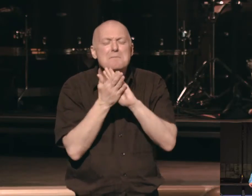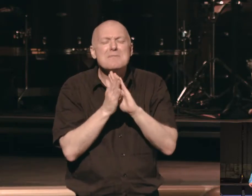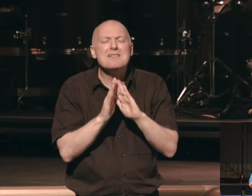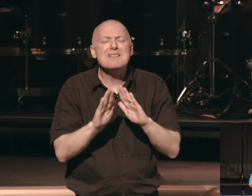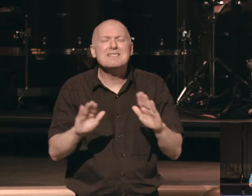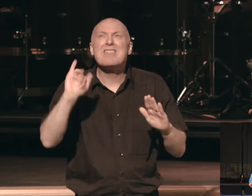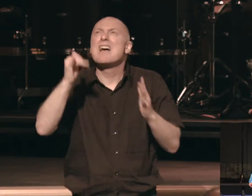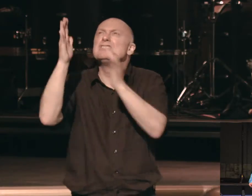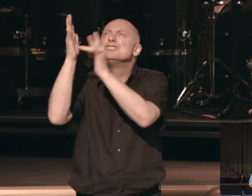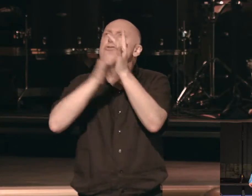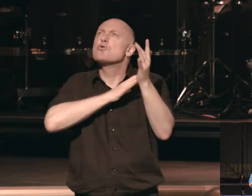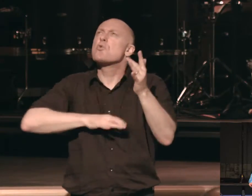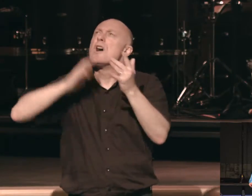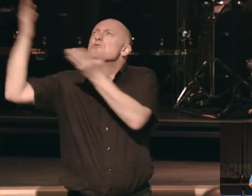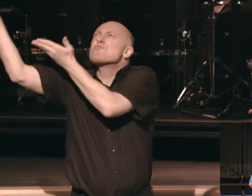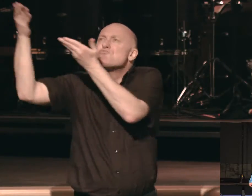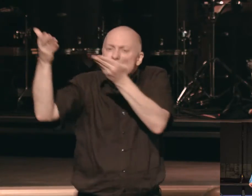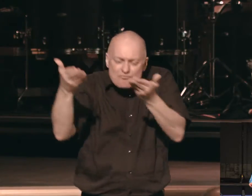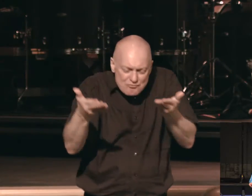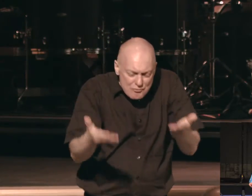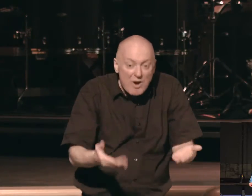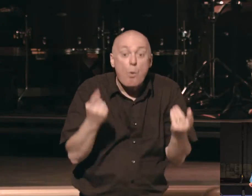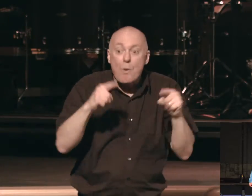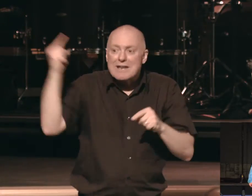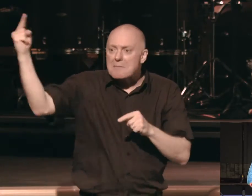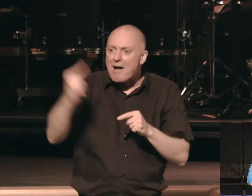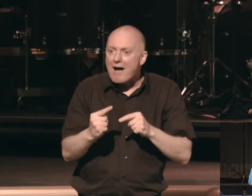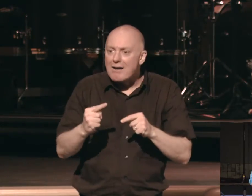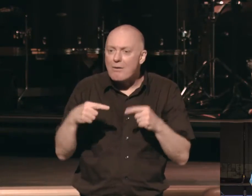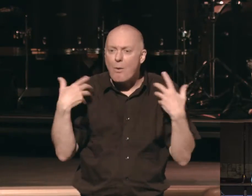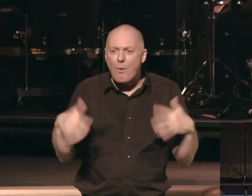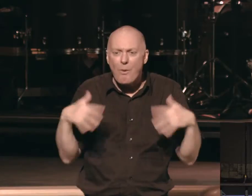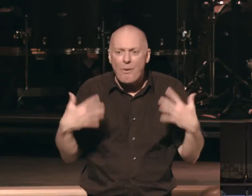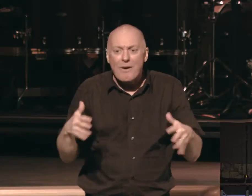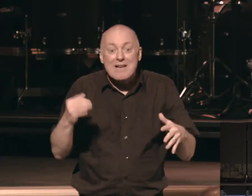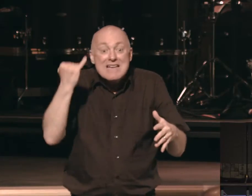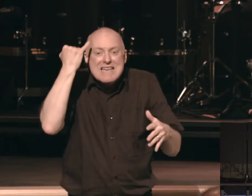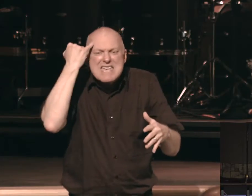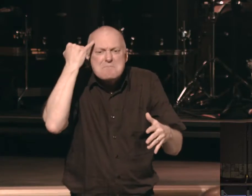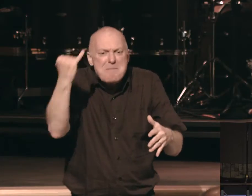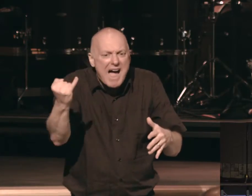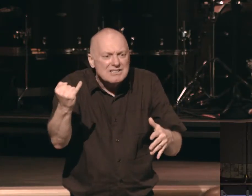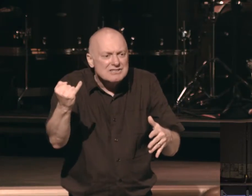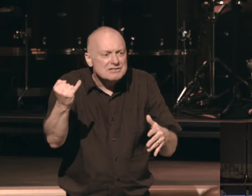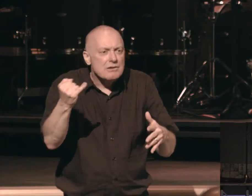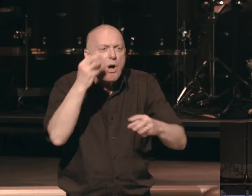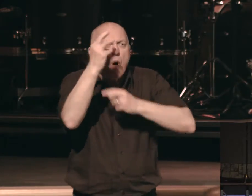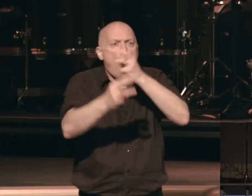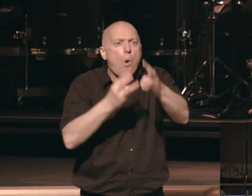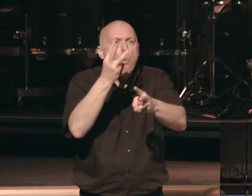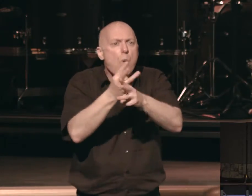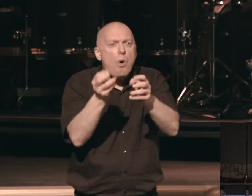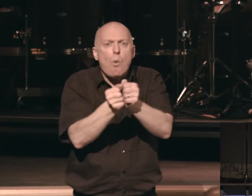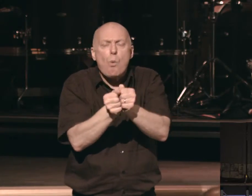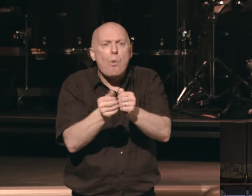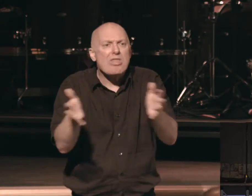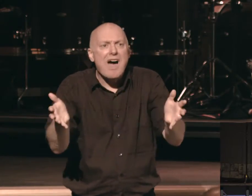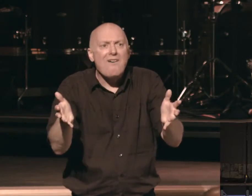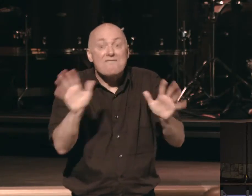Jesus Christ will usher in when he returns. Just imagine a world without